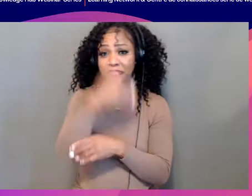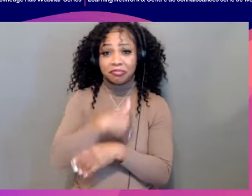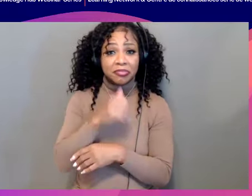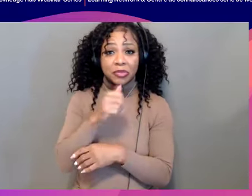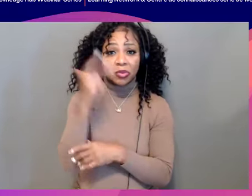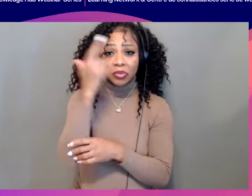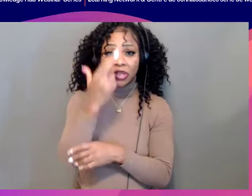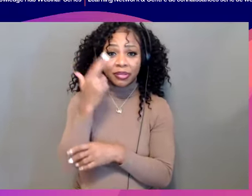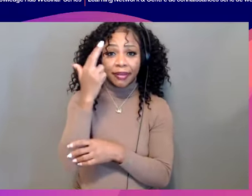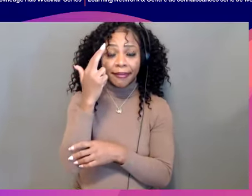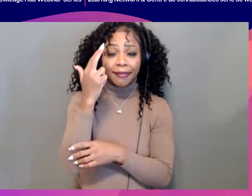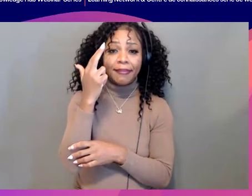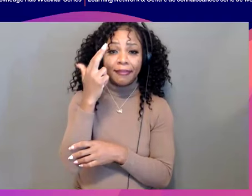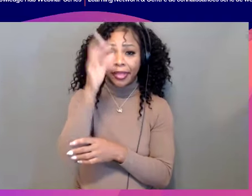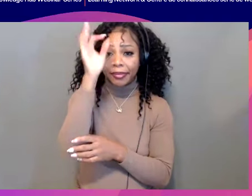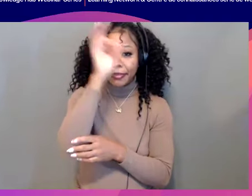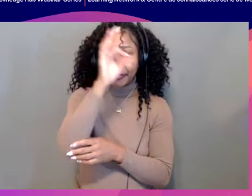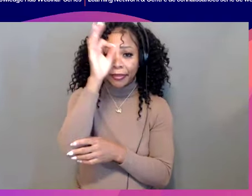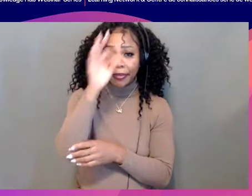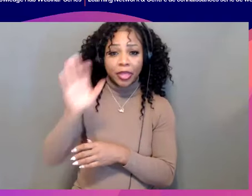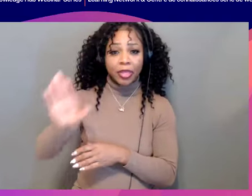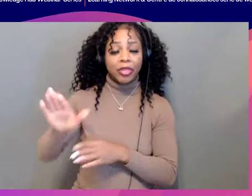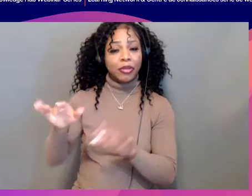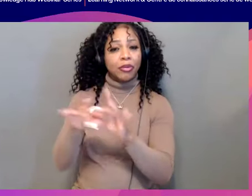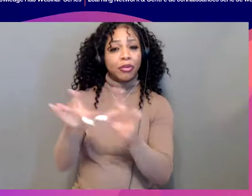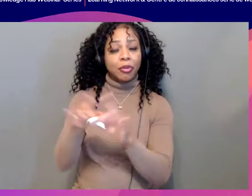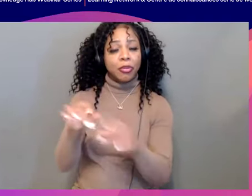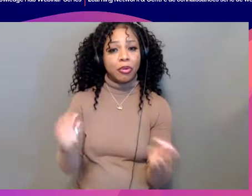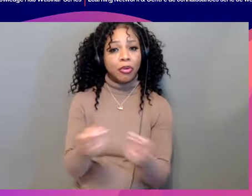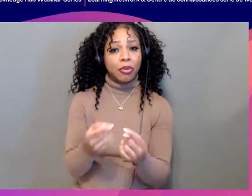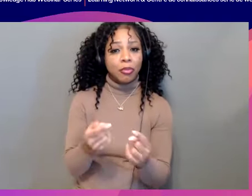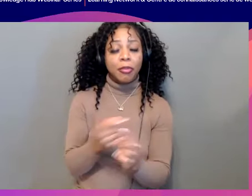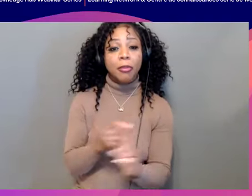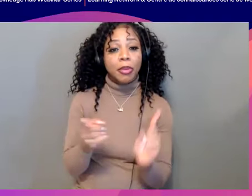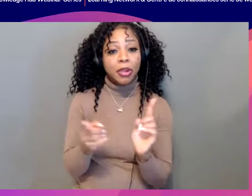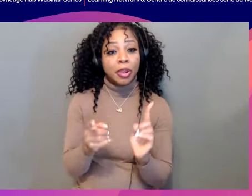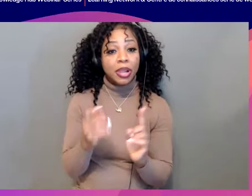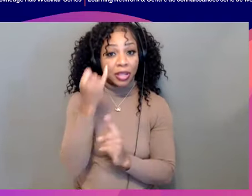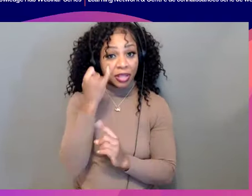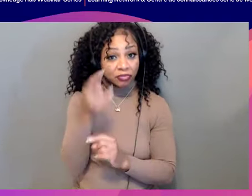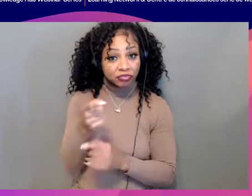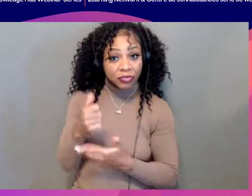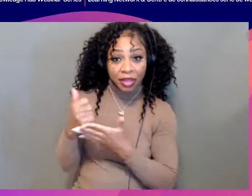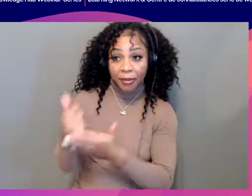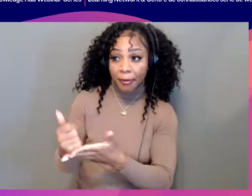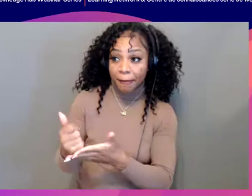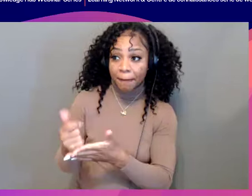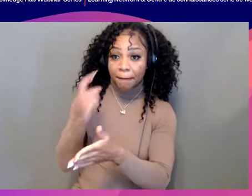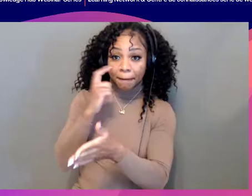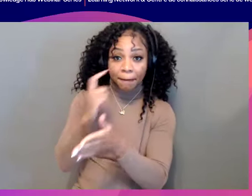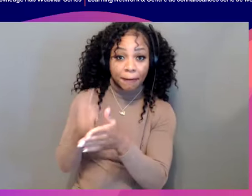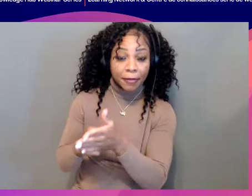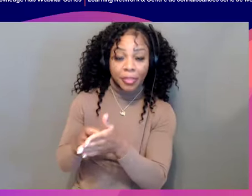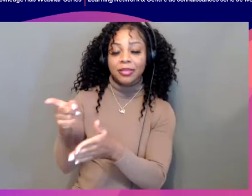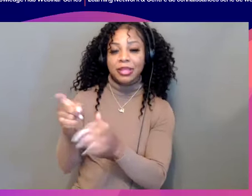and might not be aware of the behavior they're doing. Um, but if you help them notice it, they can work